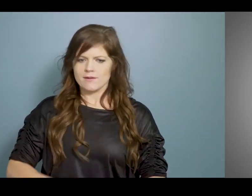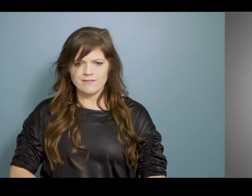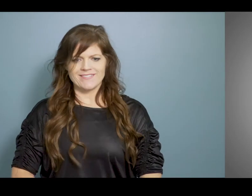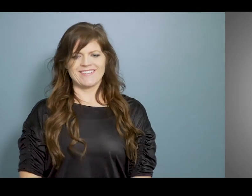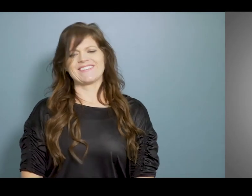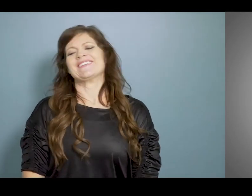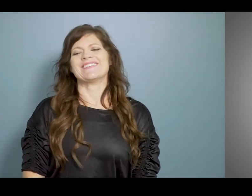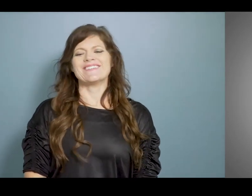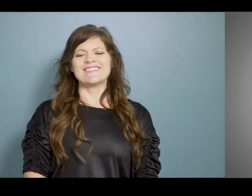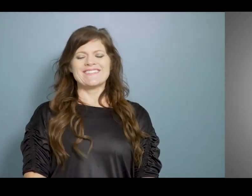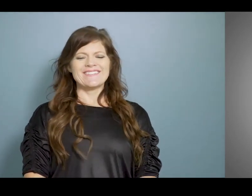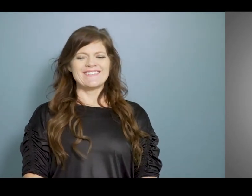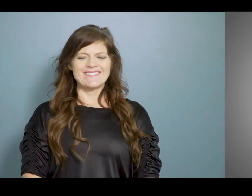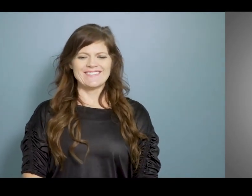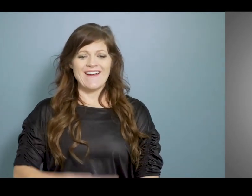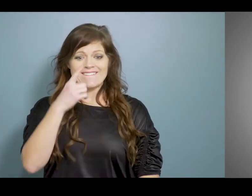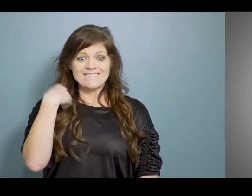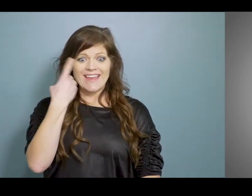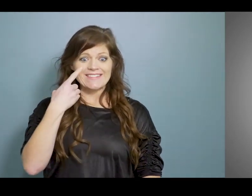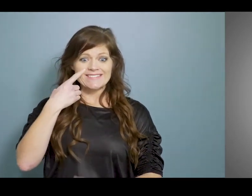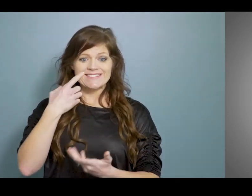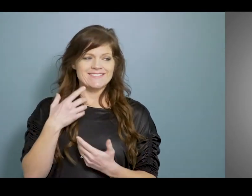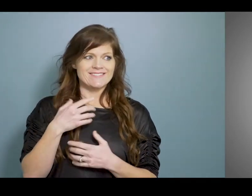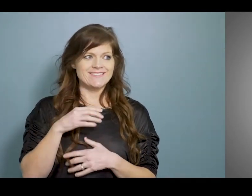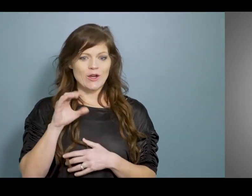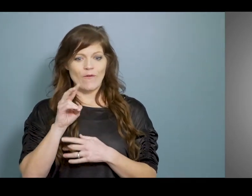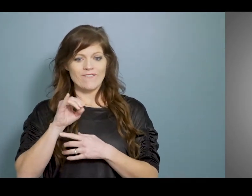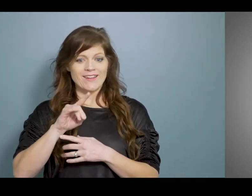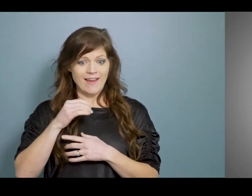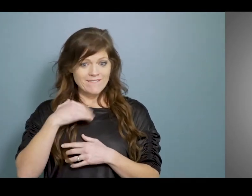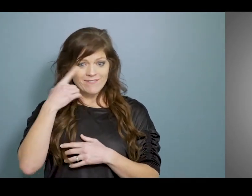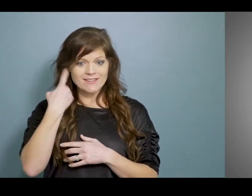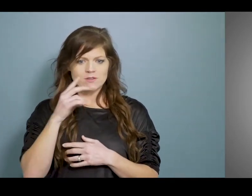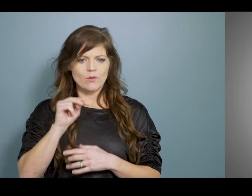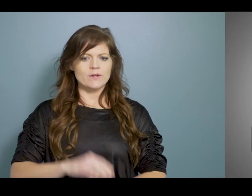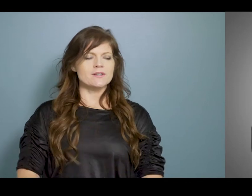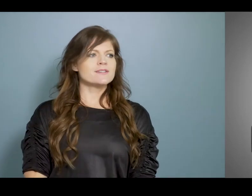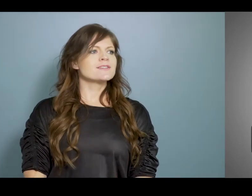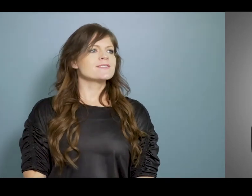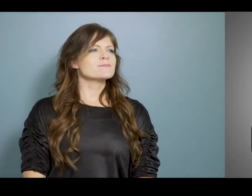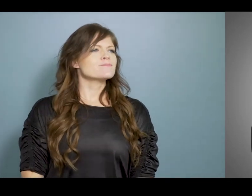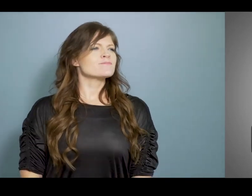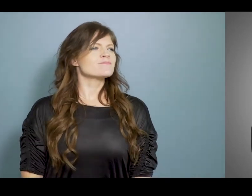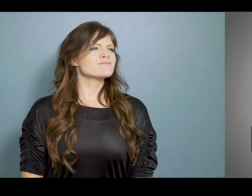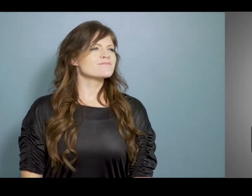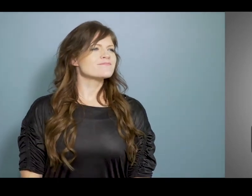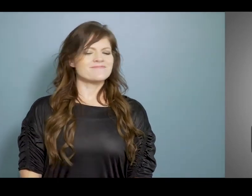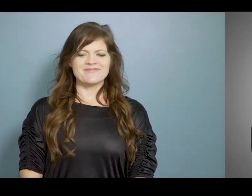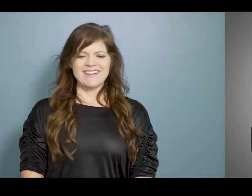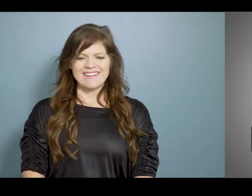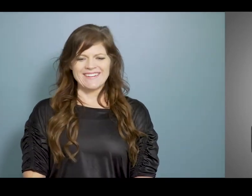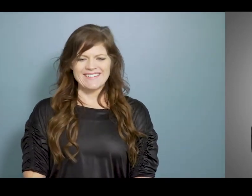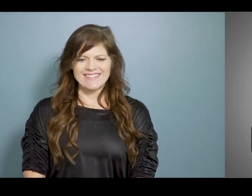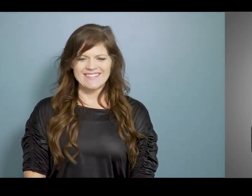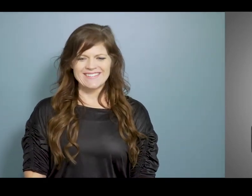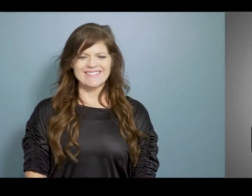When we face a crisis of any sort, fear and anxiety are inevitable. They are normal, natural